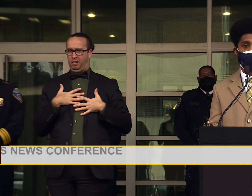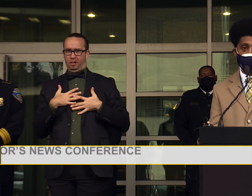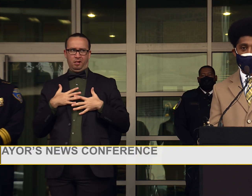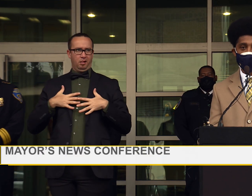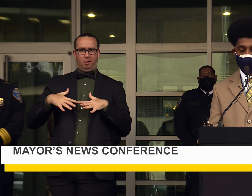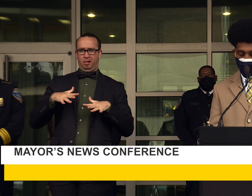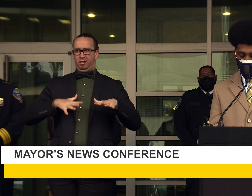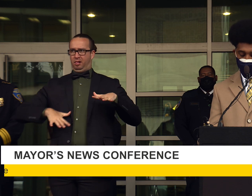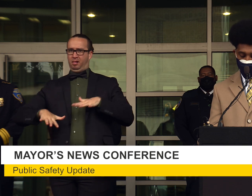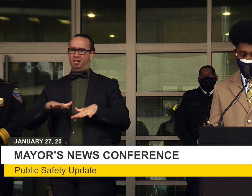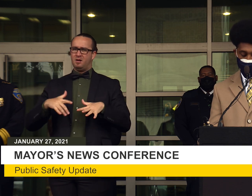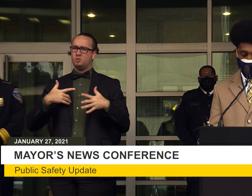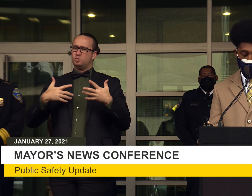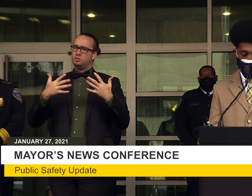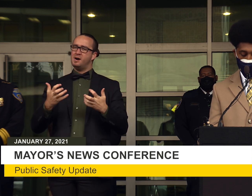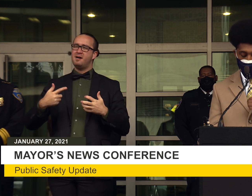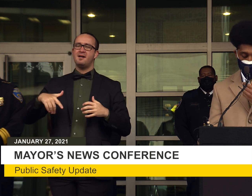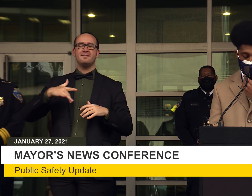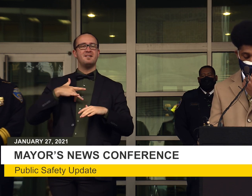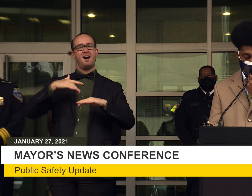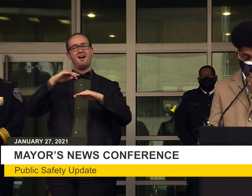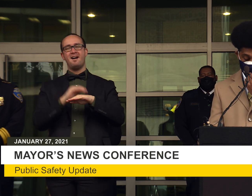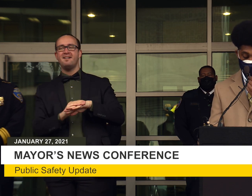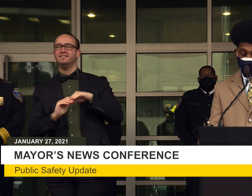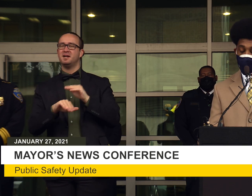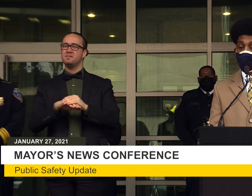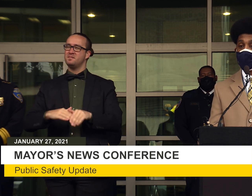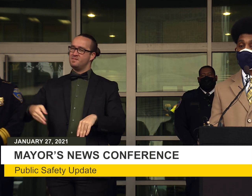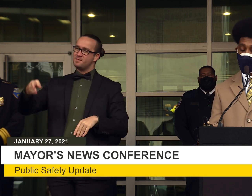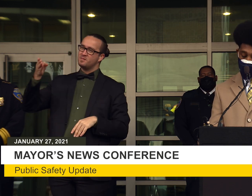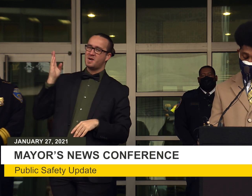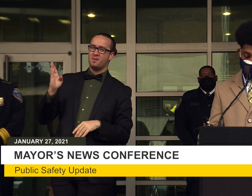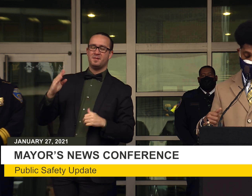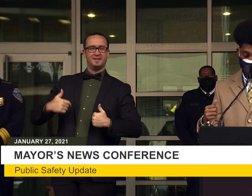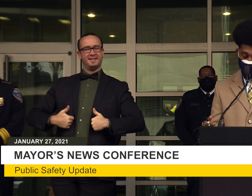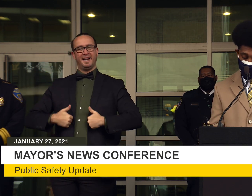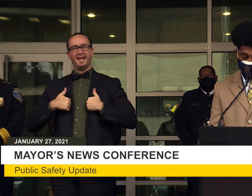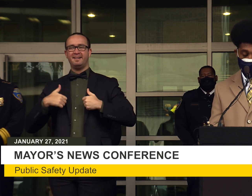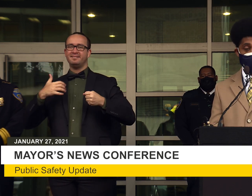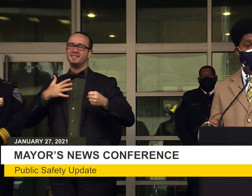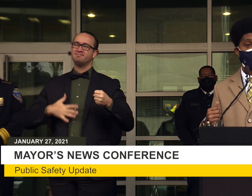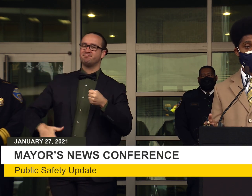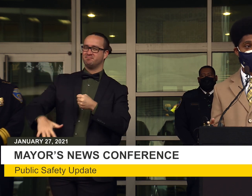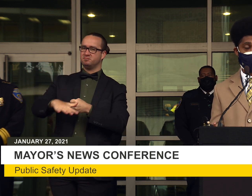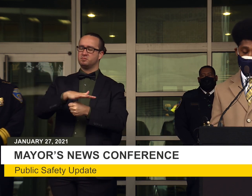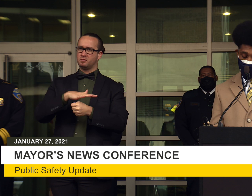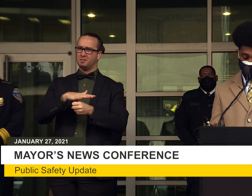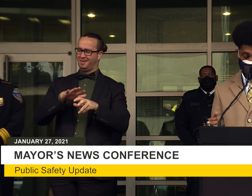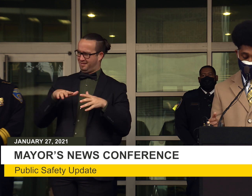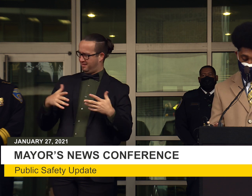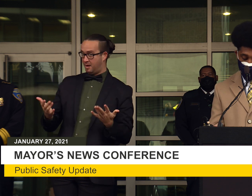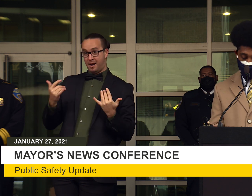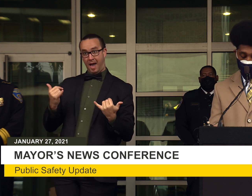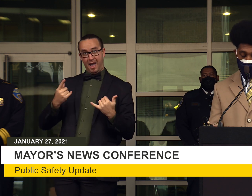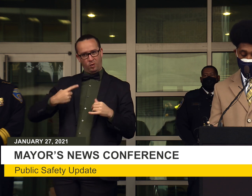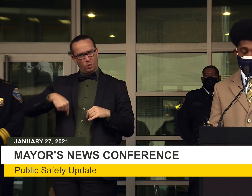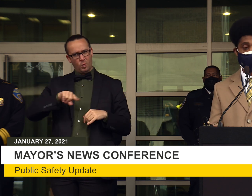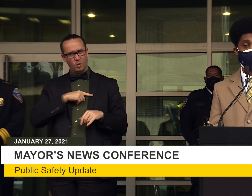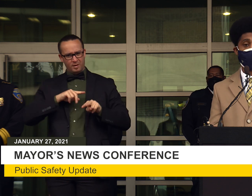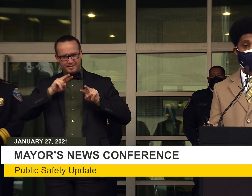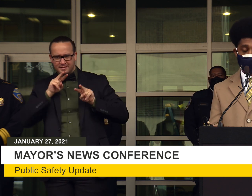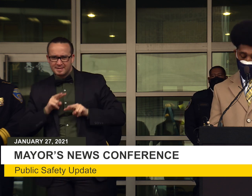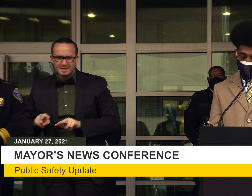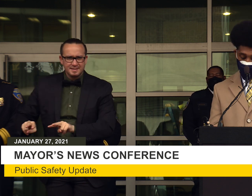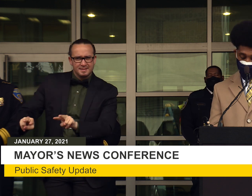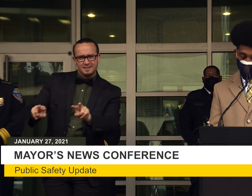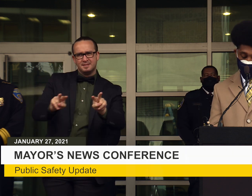will require us to shift our approach. It will require us to be more comprehensive, coordinated, and strategic in the way that